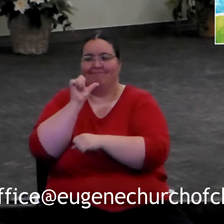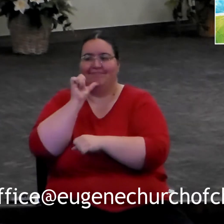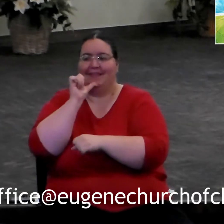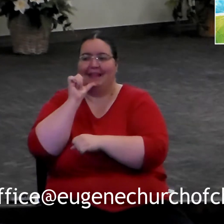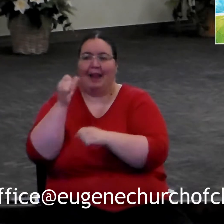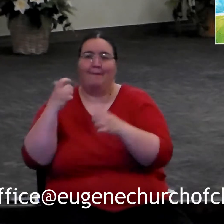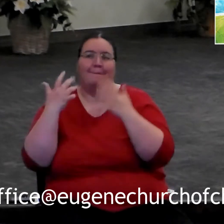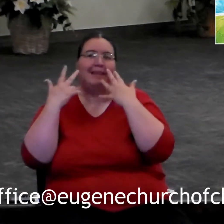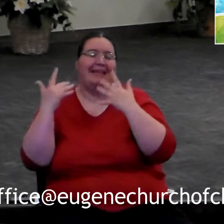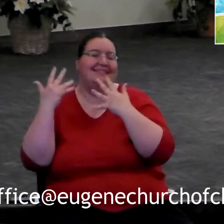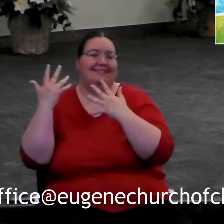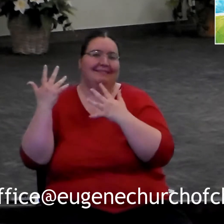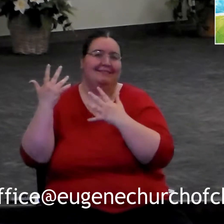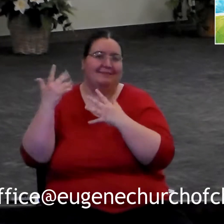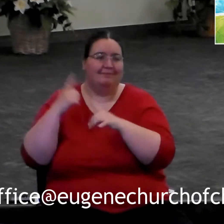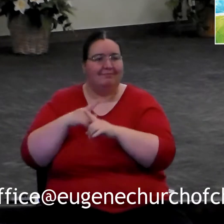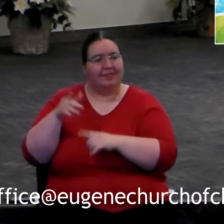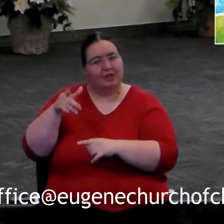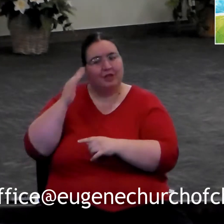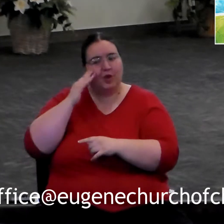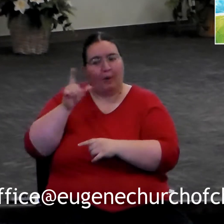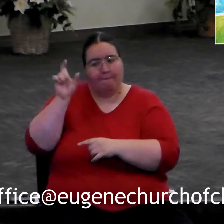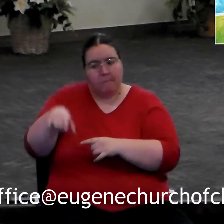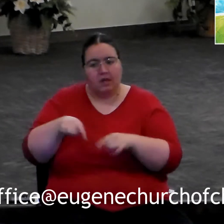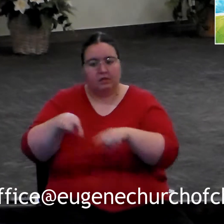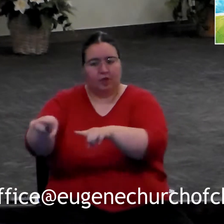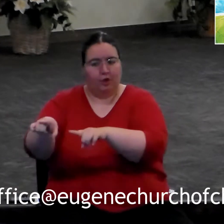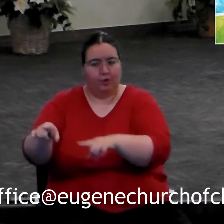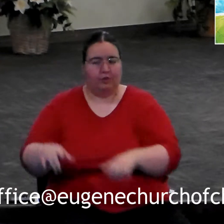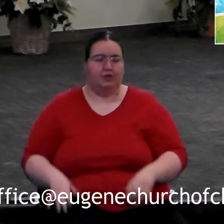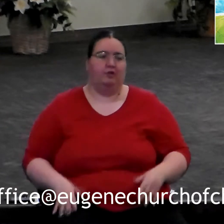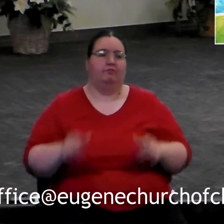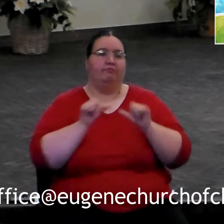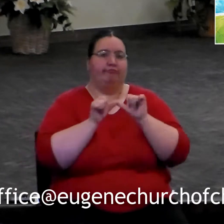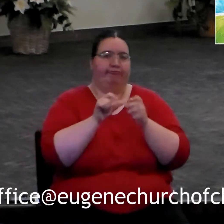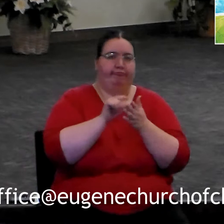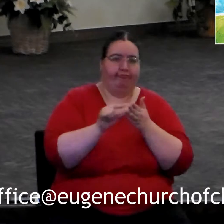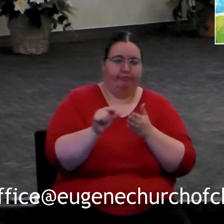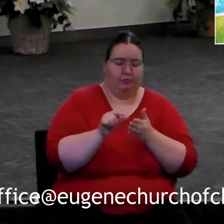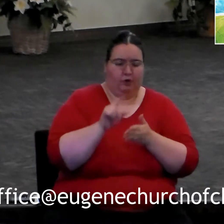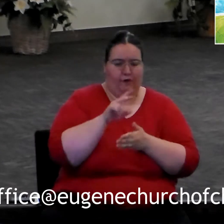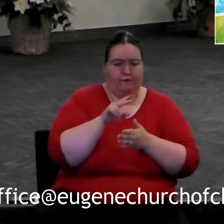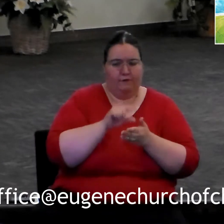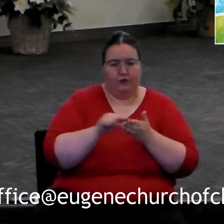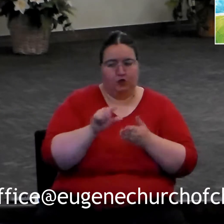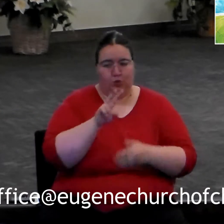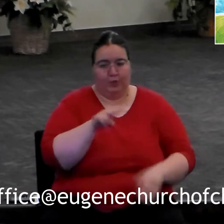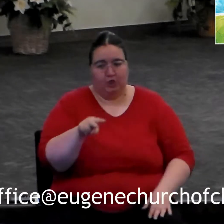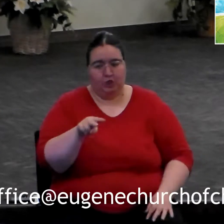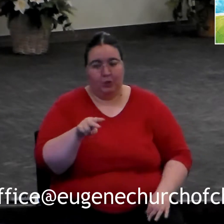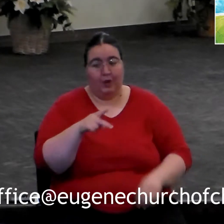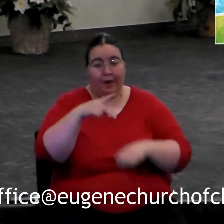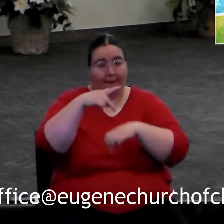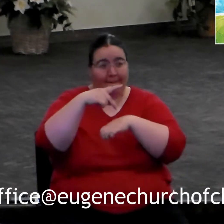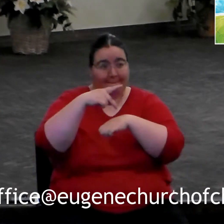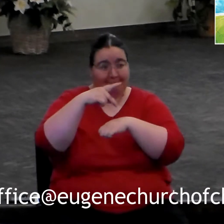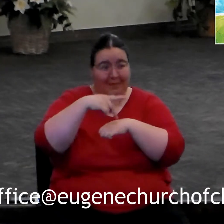Continuing in verse 22, Peter took him aside and began to rebuke him. Now, before we even finish this verse, this picture